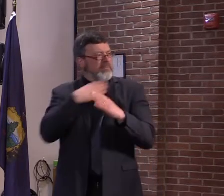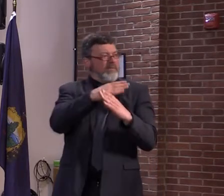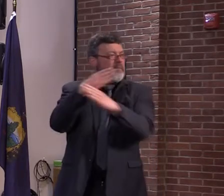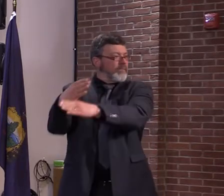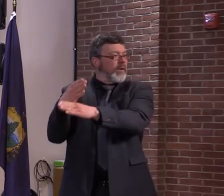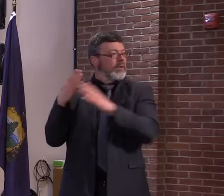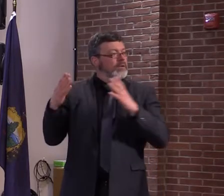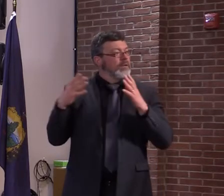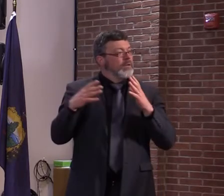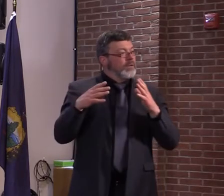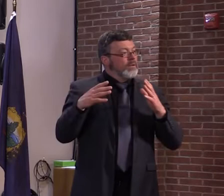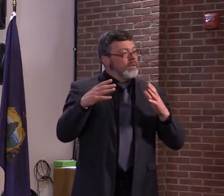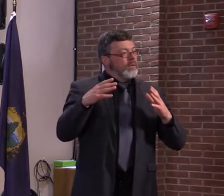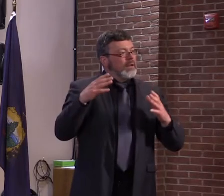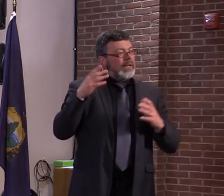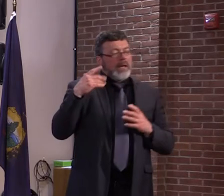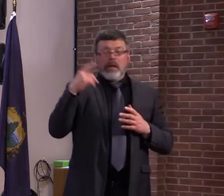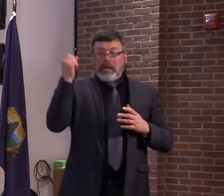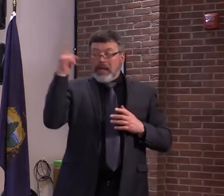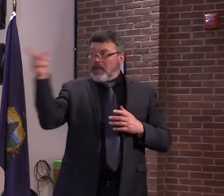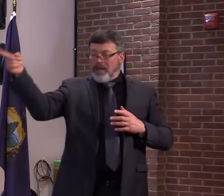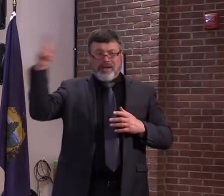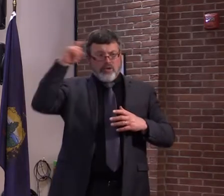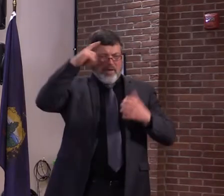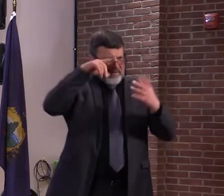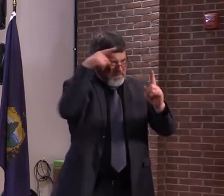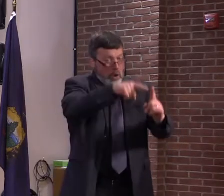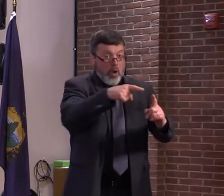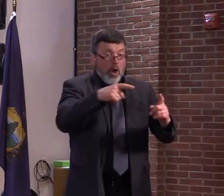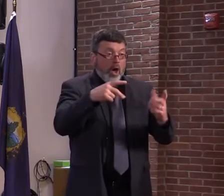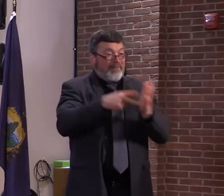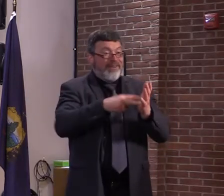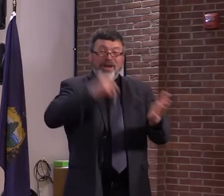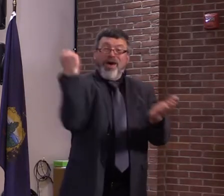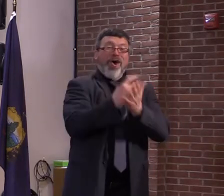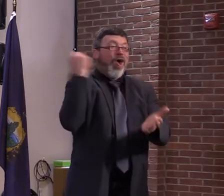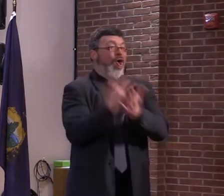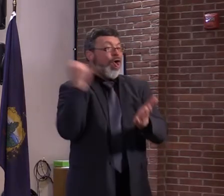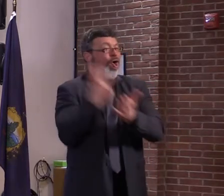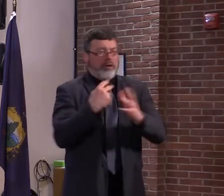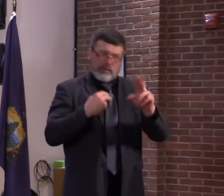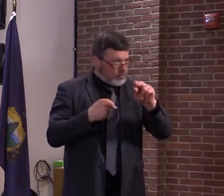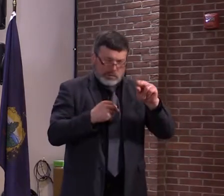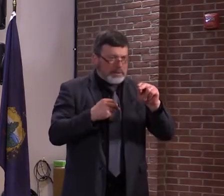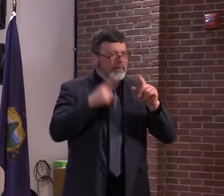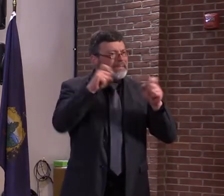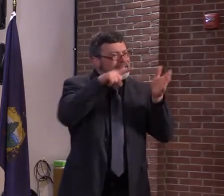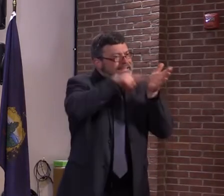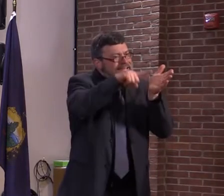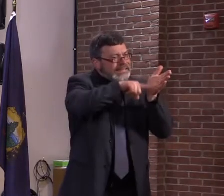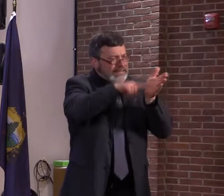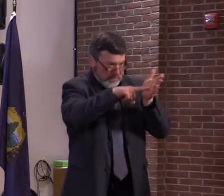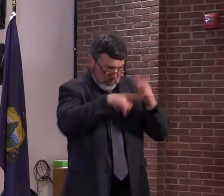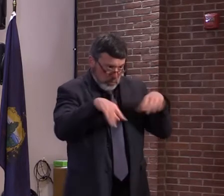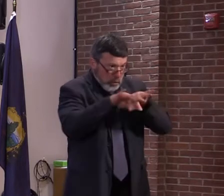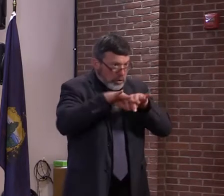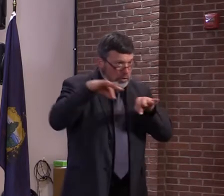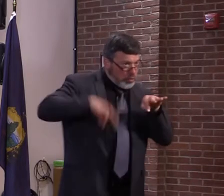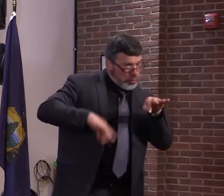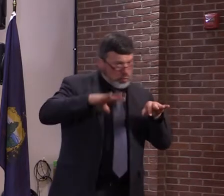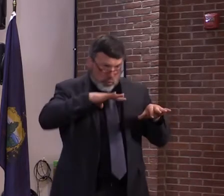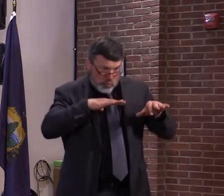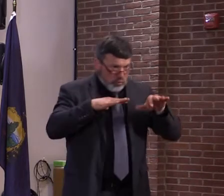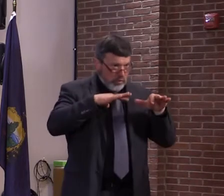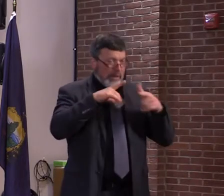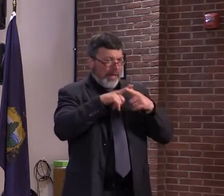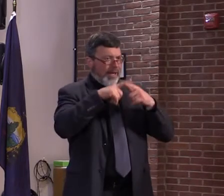the same thing. I'd love to try everything under the sun to try to prevent more opioid overdose deaths, but